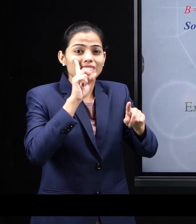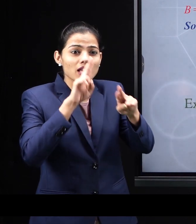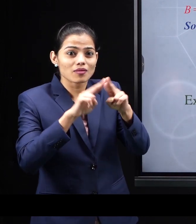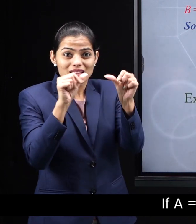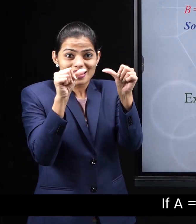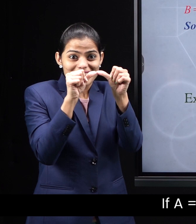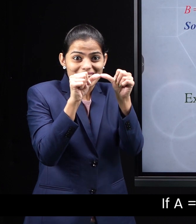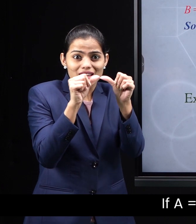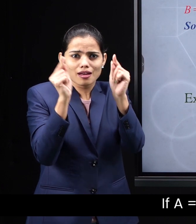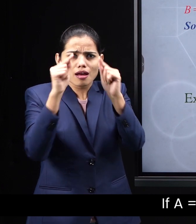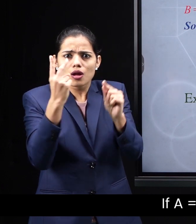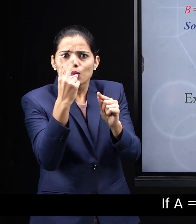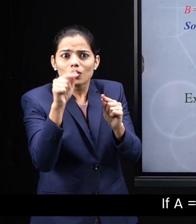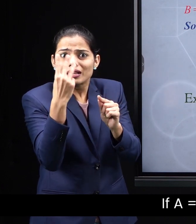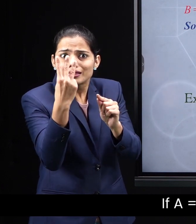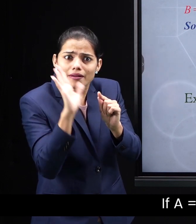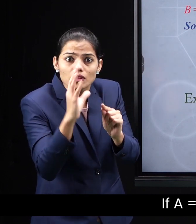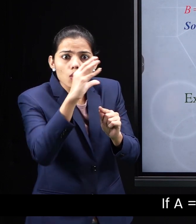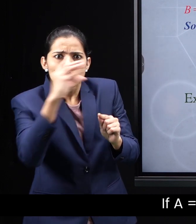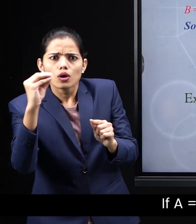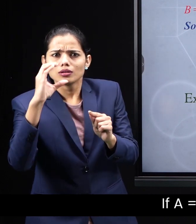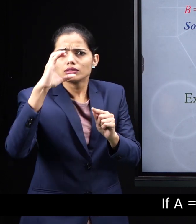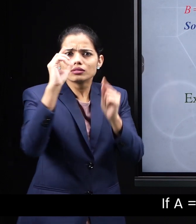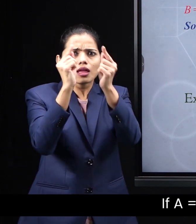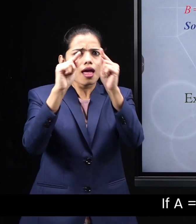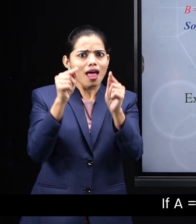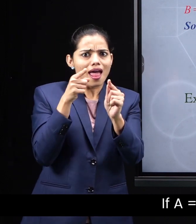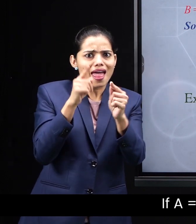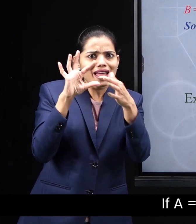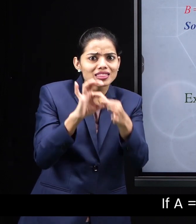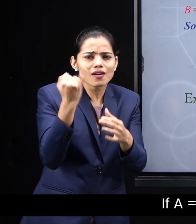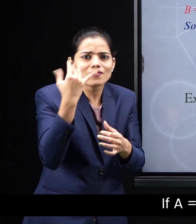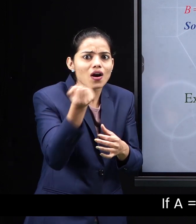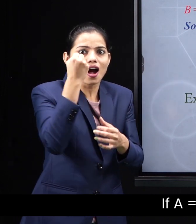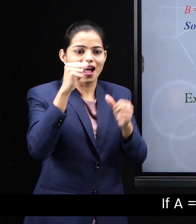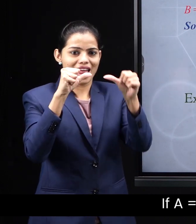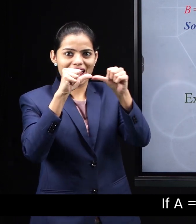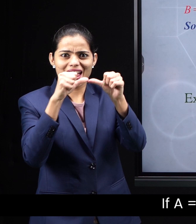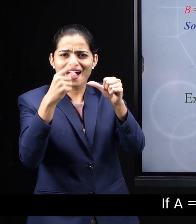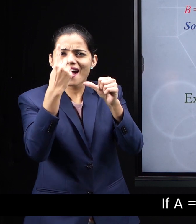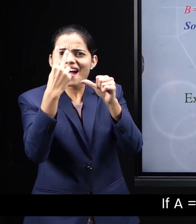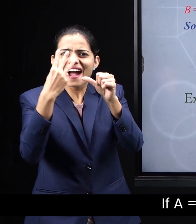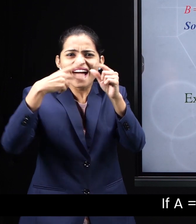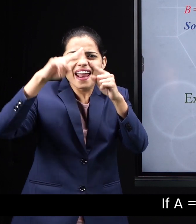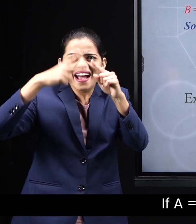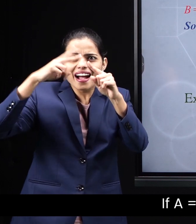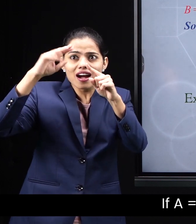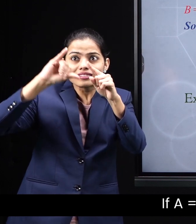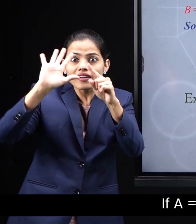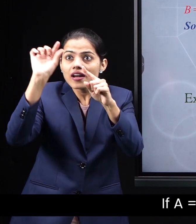Example, if A is equal to 2, 3 and C is equal to null set, find A intersection